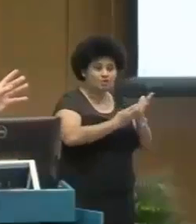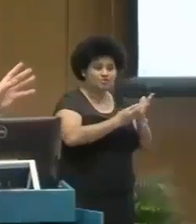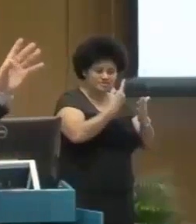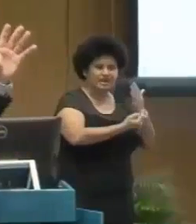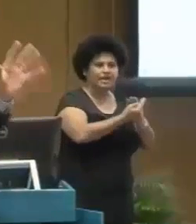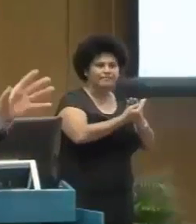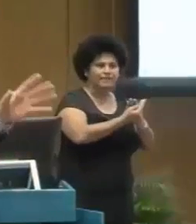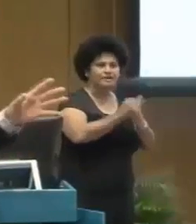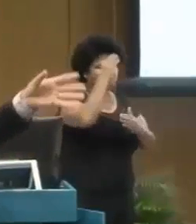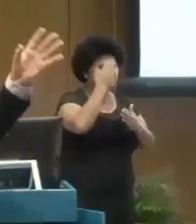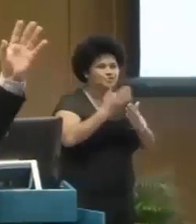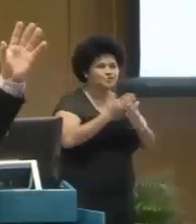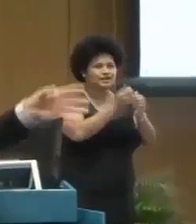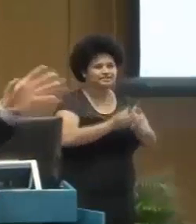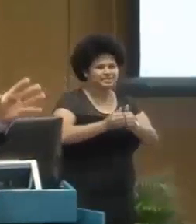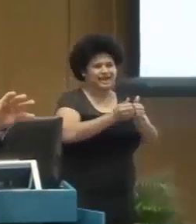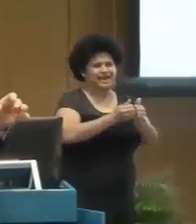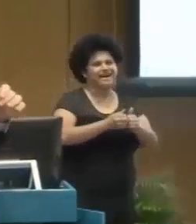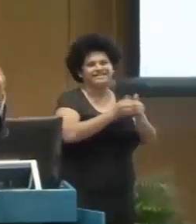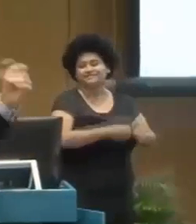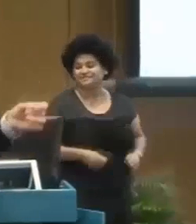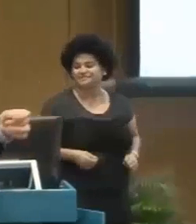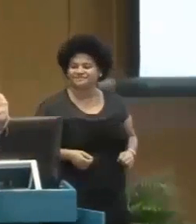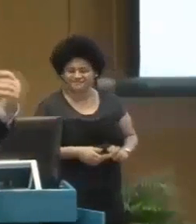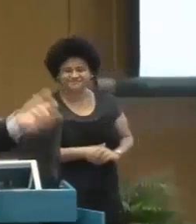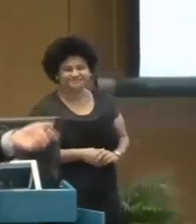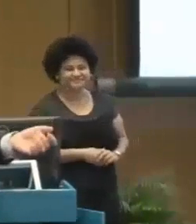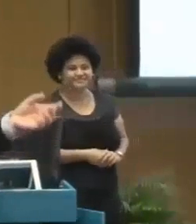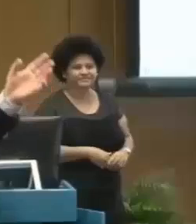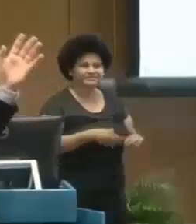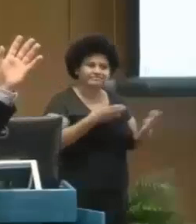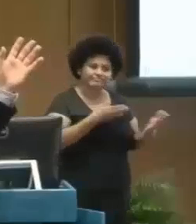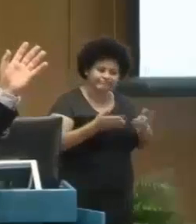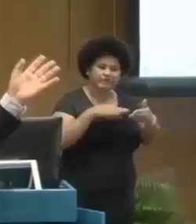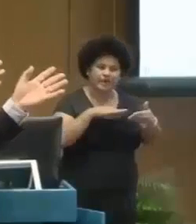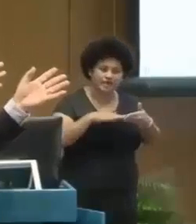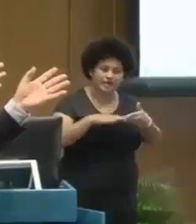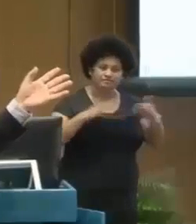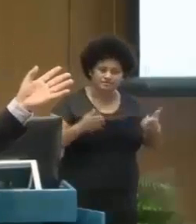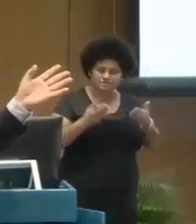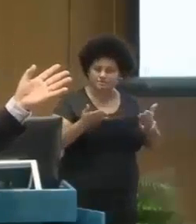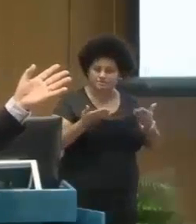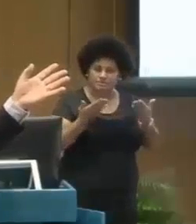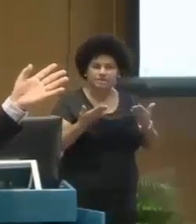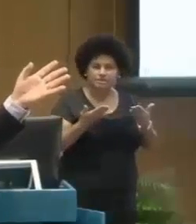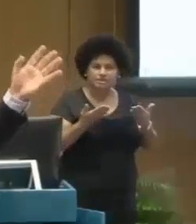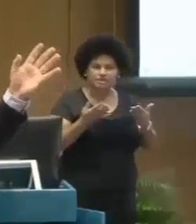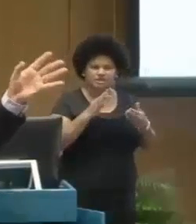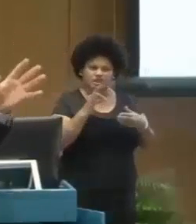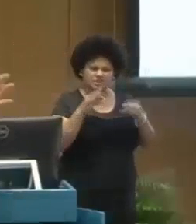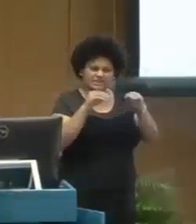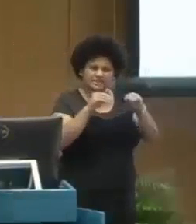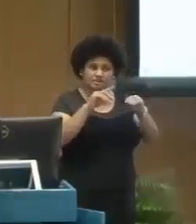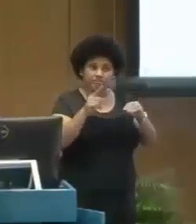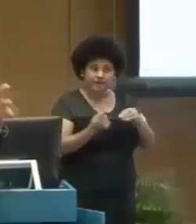all these students who have previously done courses working with students doing extra tutorials, not around the content necessarily, but